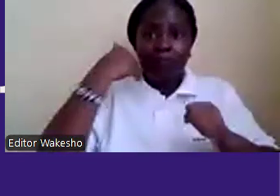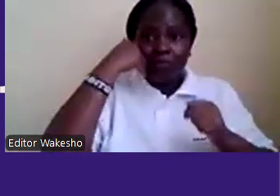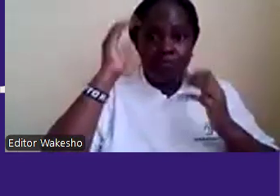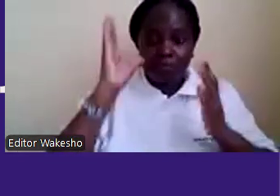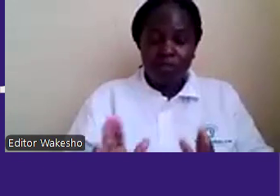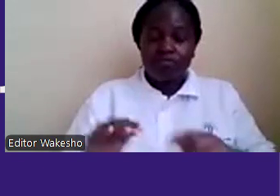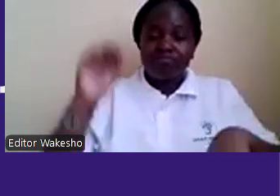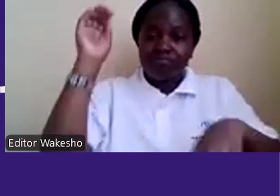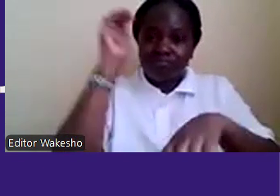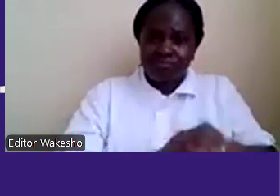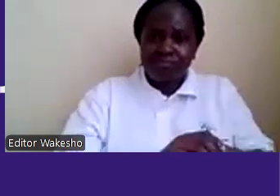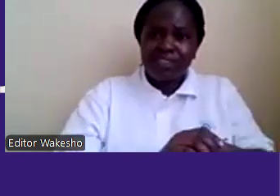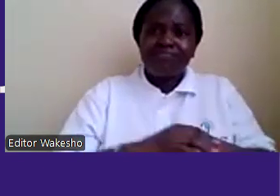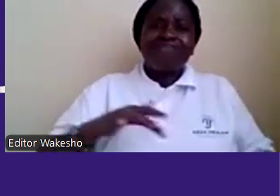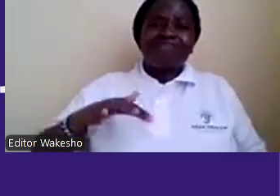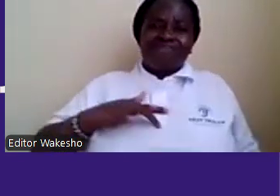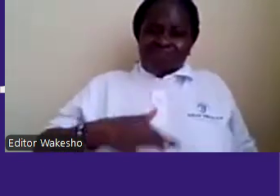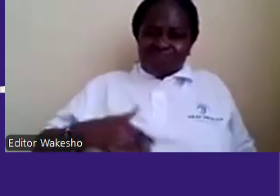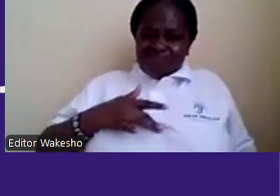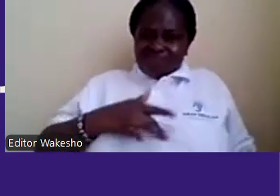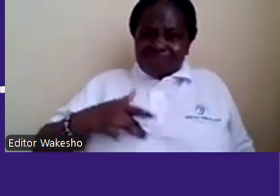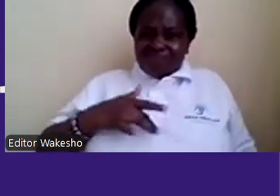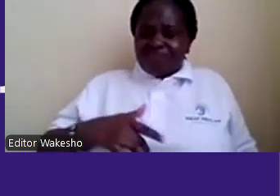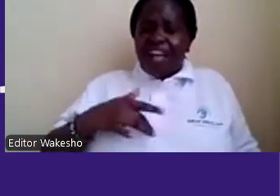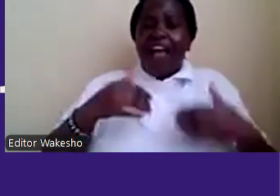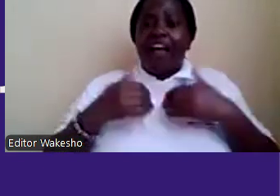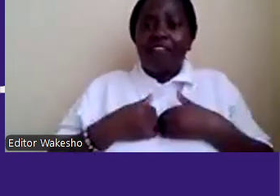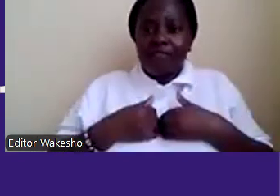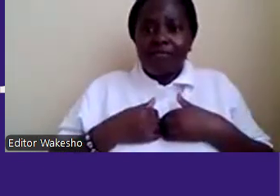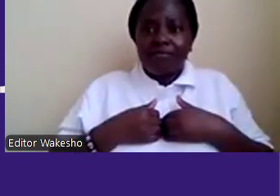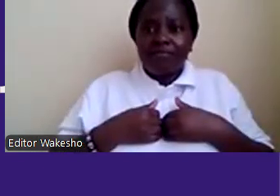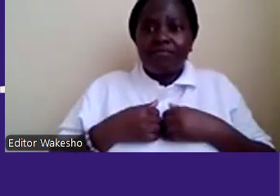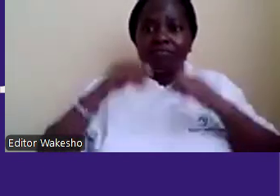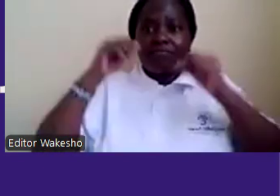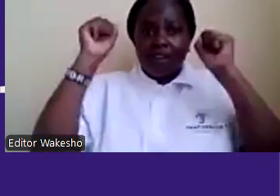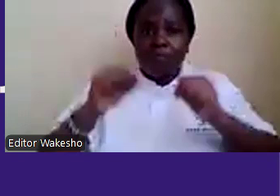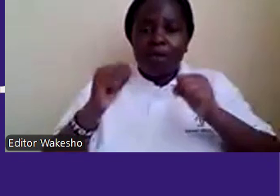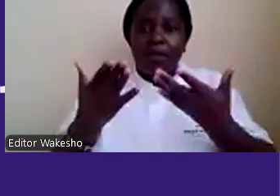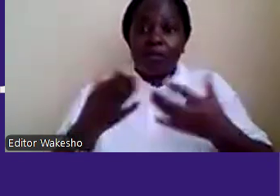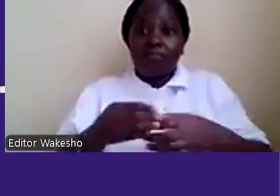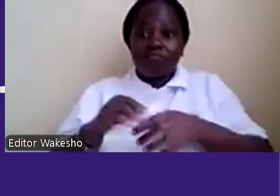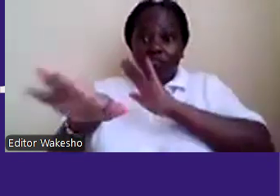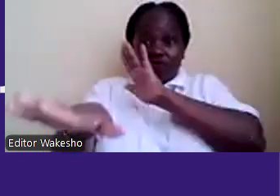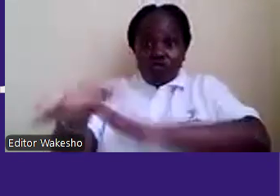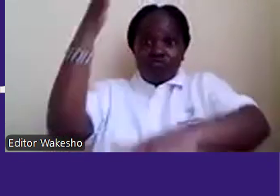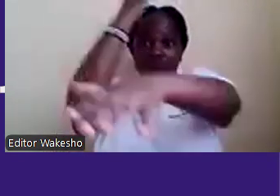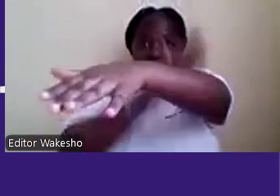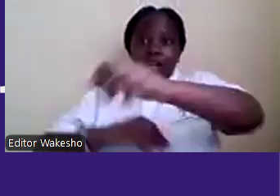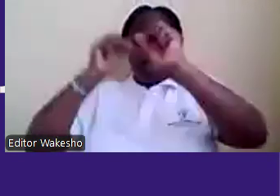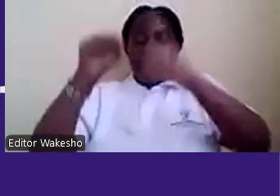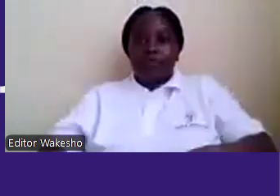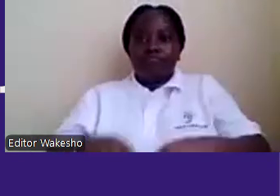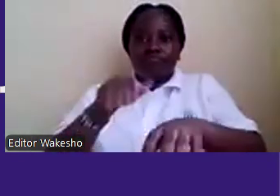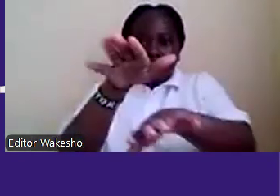long-standing ulcers that eventually can even lead to amputation of one's foot, right? And it's literally called